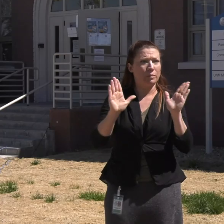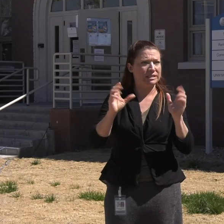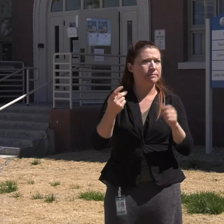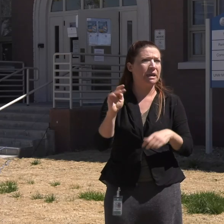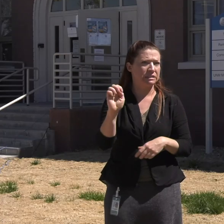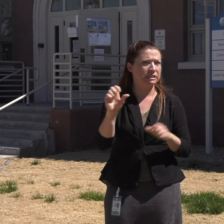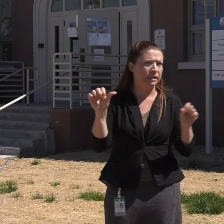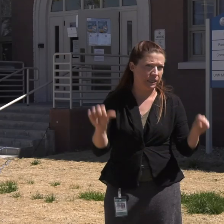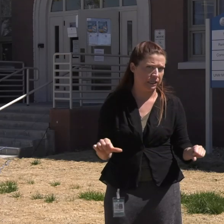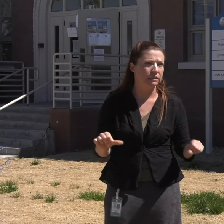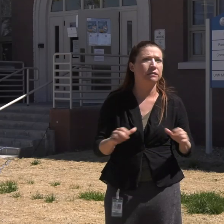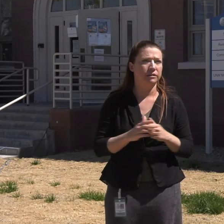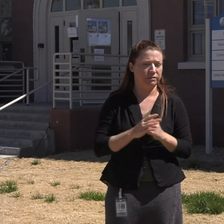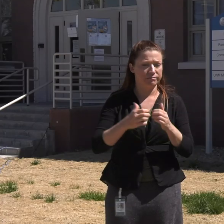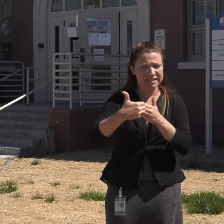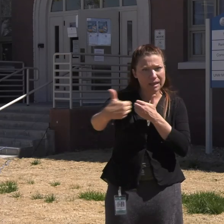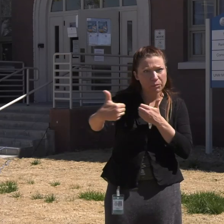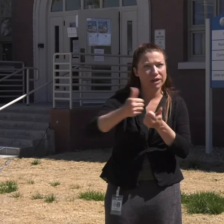hygiene.